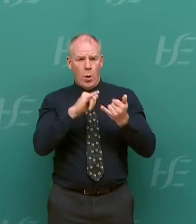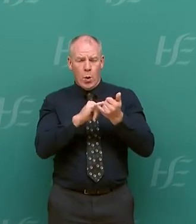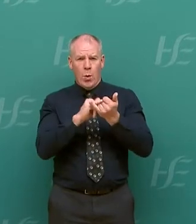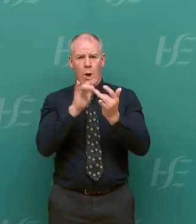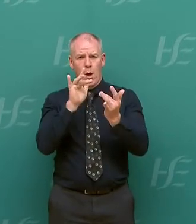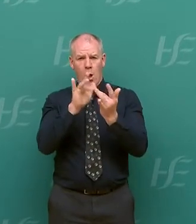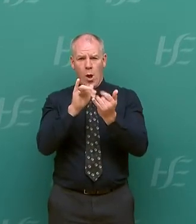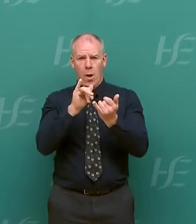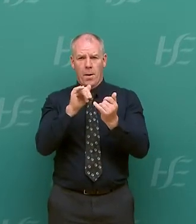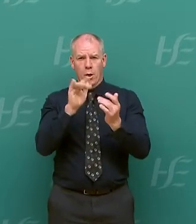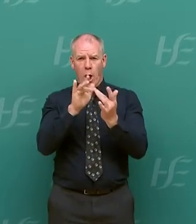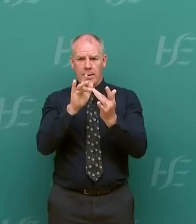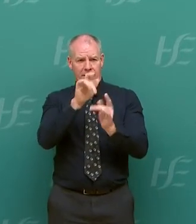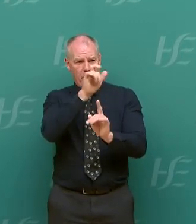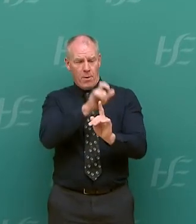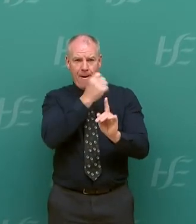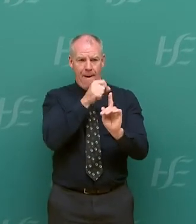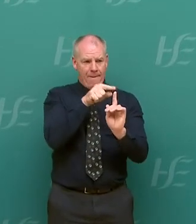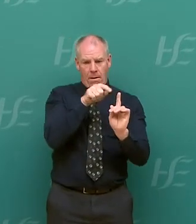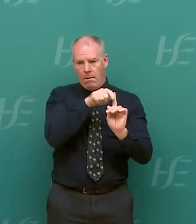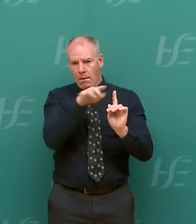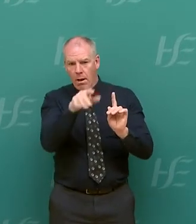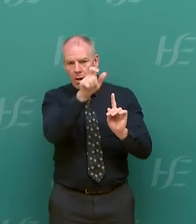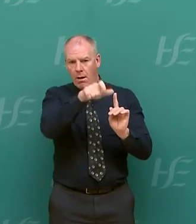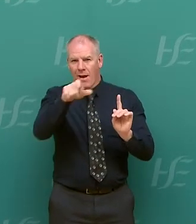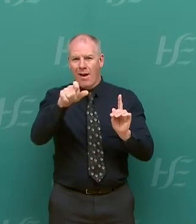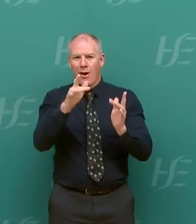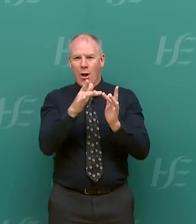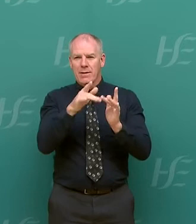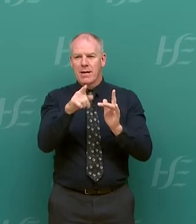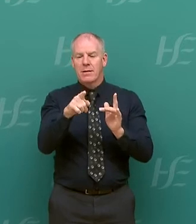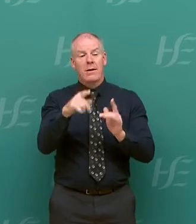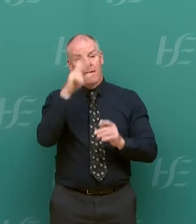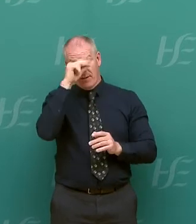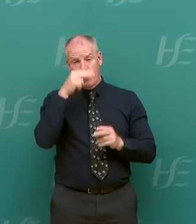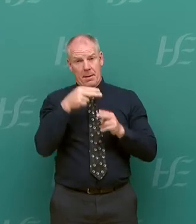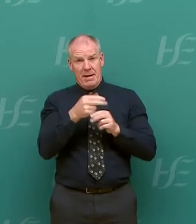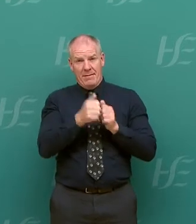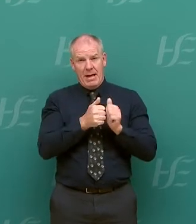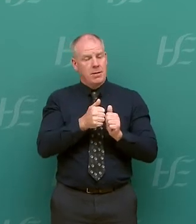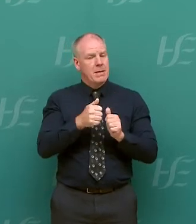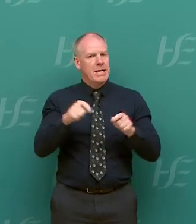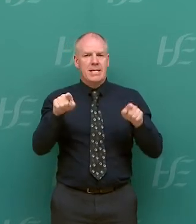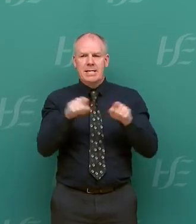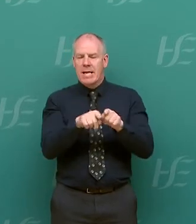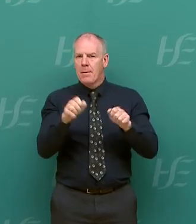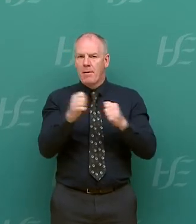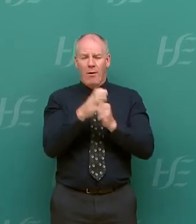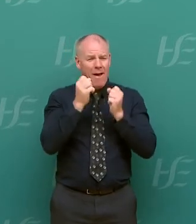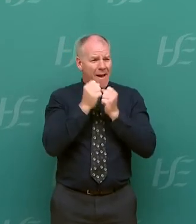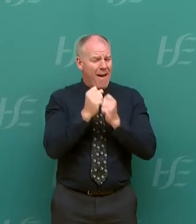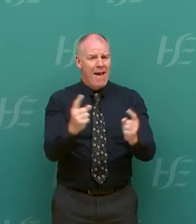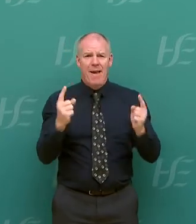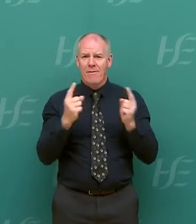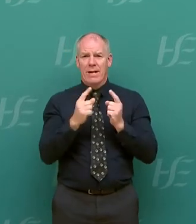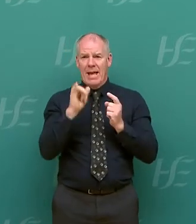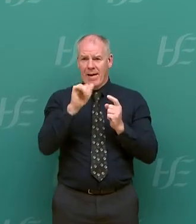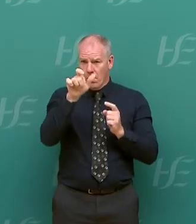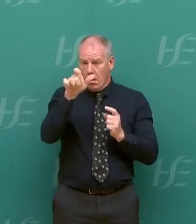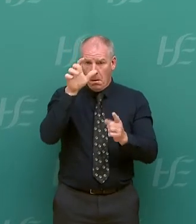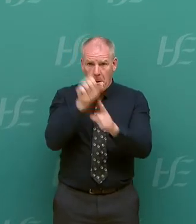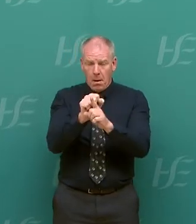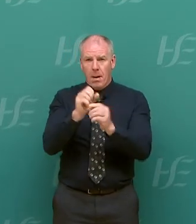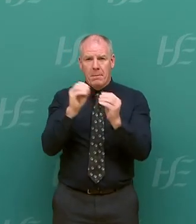I mean, Dr. Maddox has given you an example in meat plants, but I make the same call generally. As people are contacts, it's